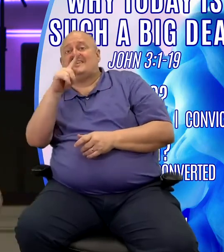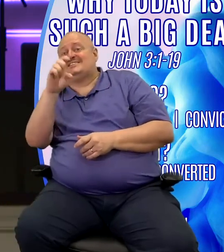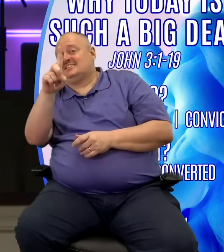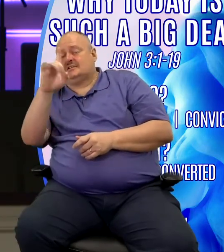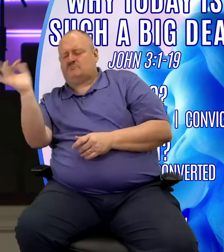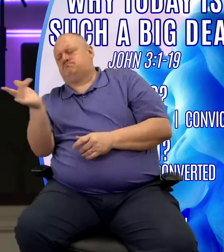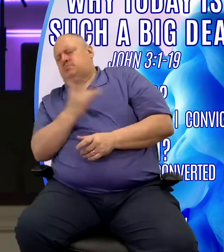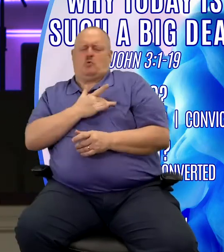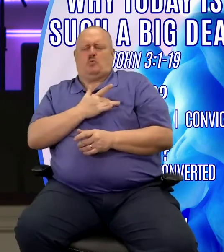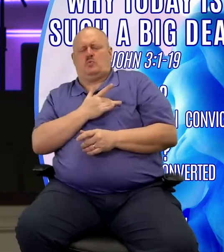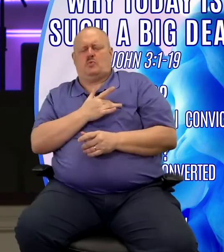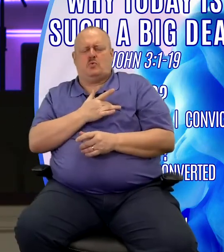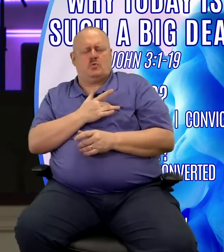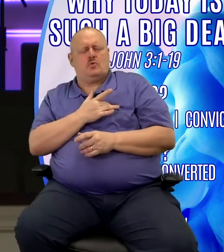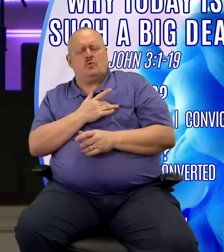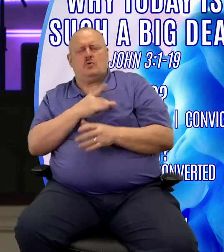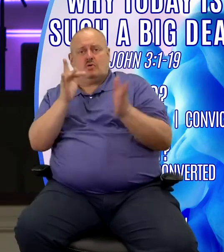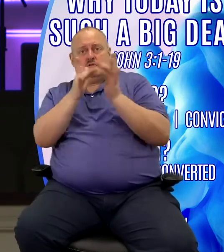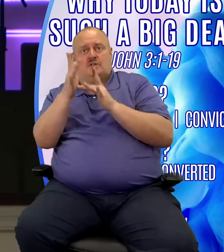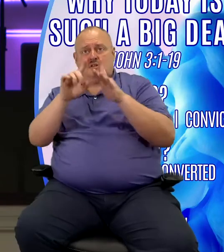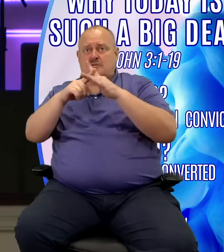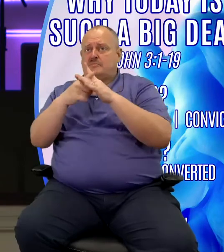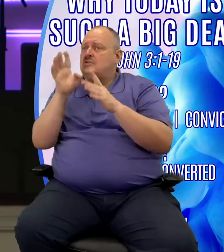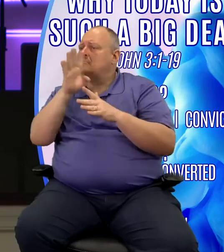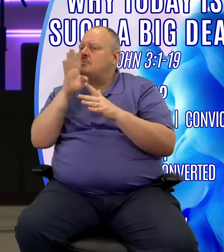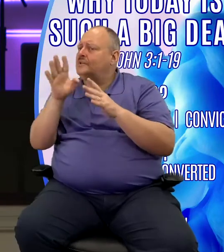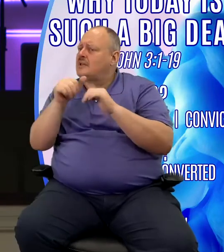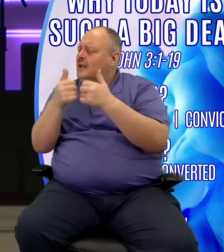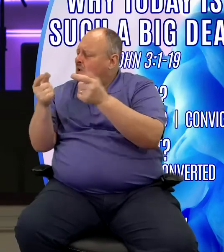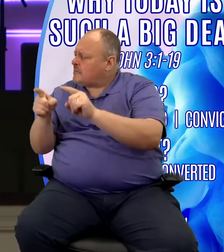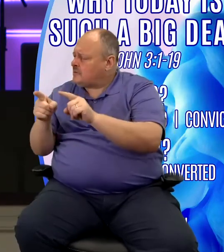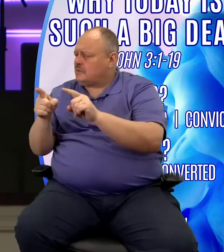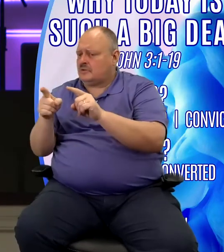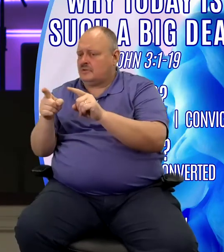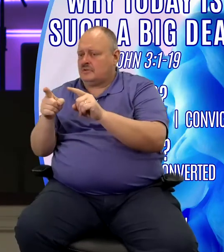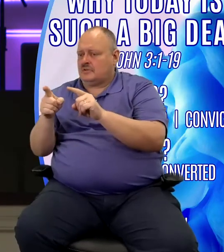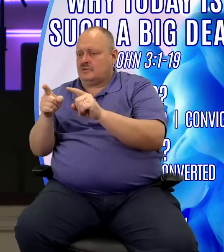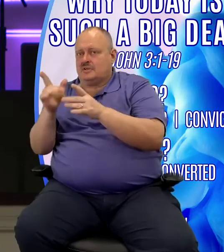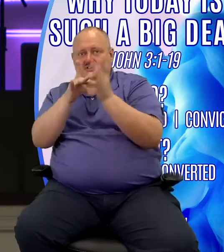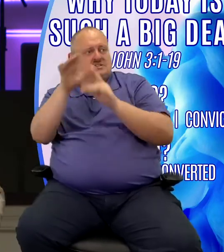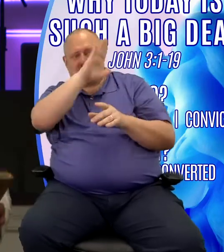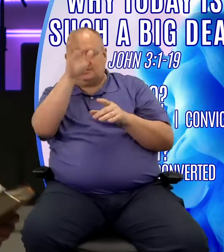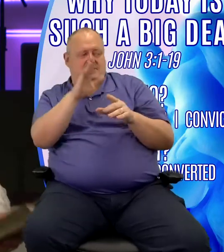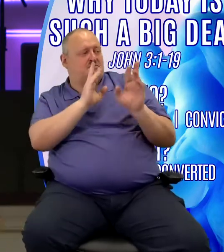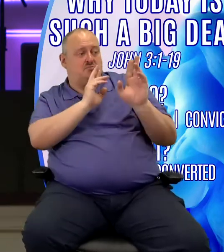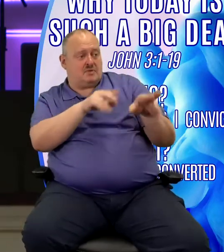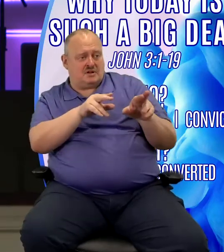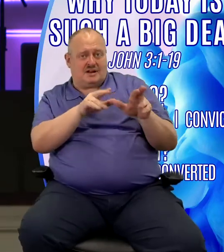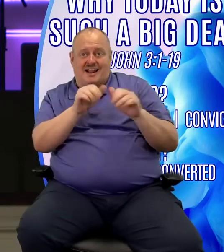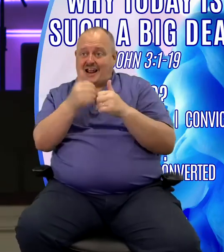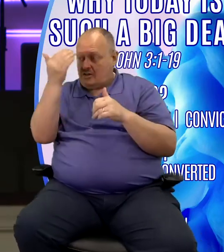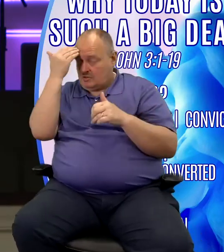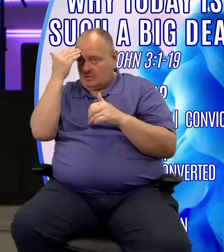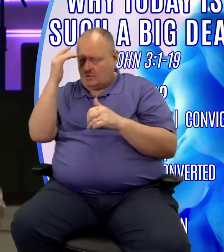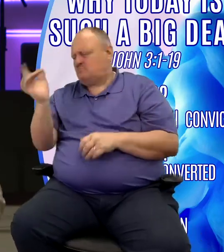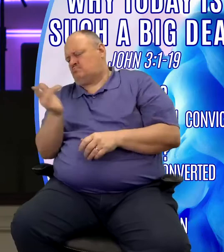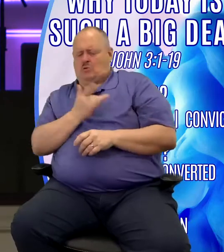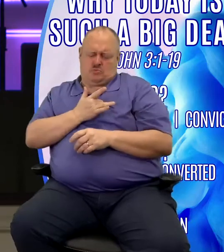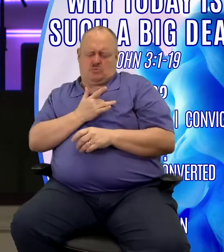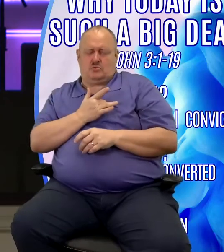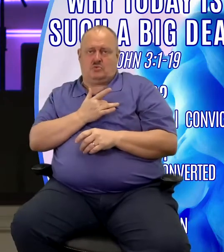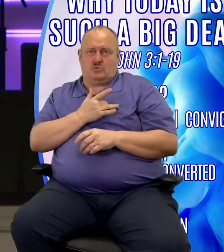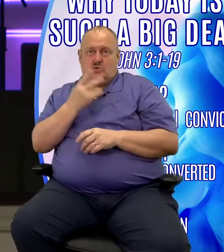He's confused. Then Jesus begins to speak and Nicodemus never responds. You say, well, how do you know he was convicted? Well,